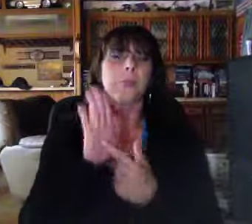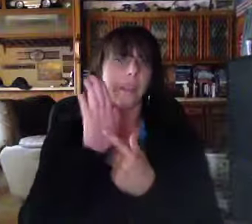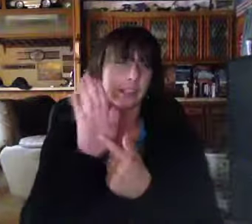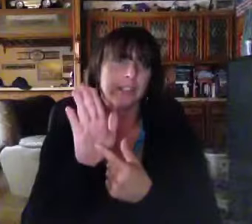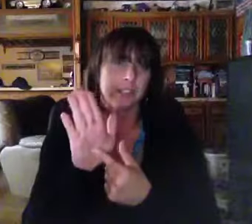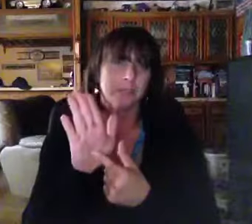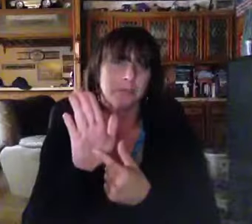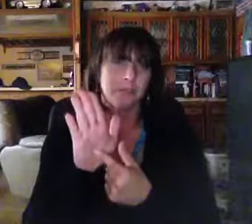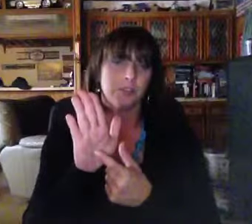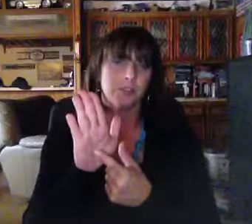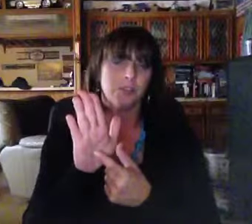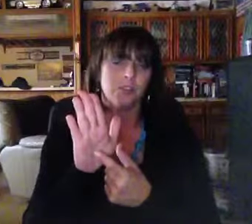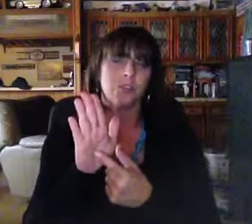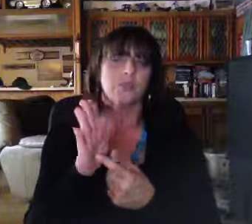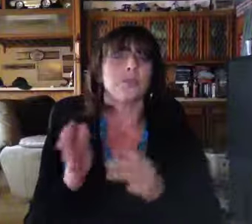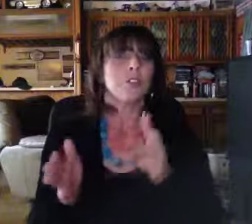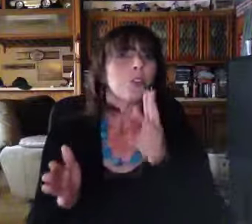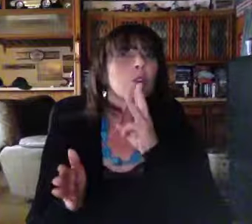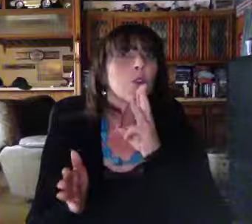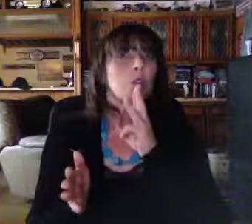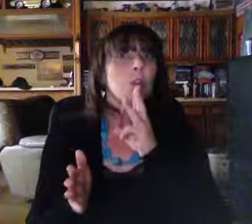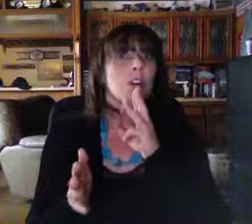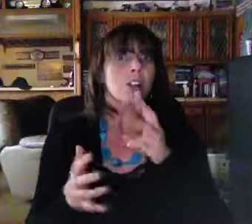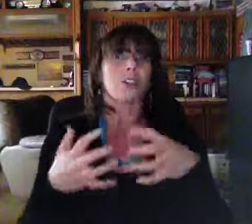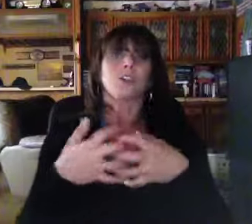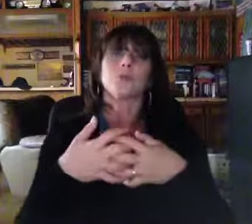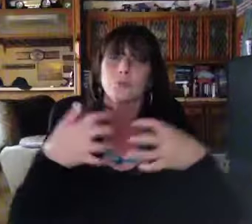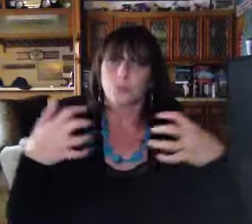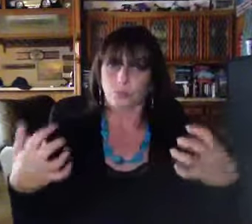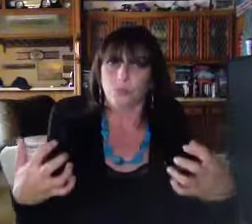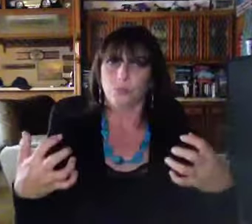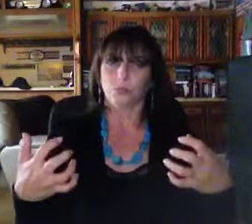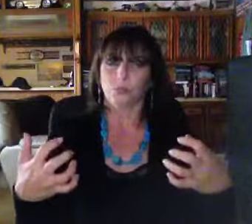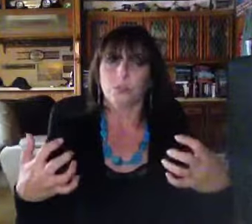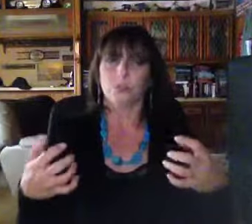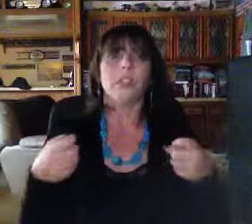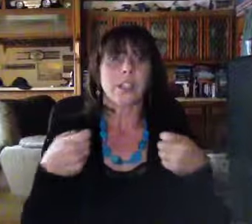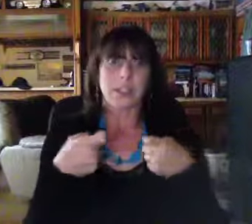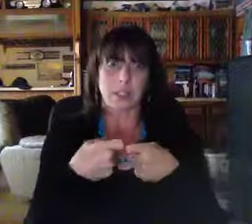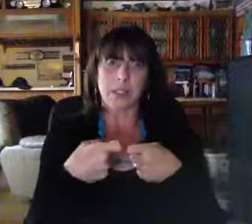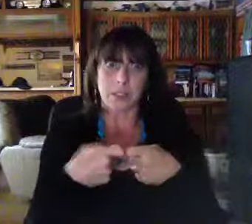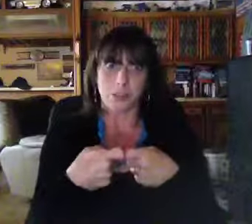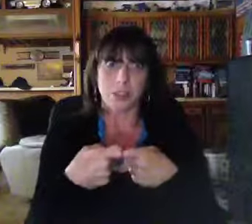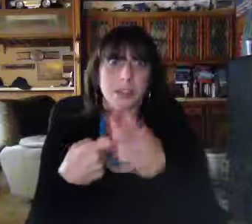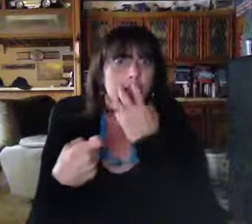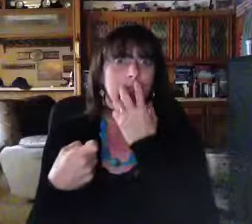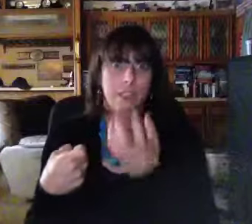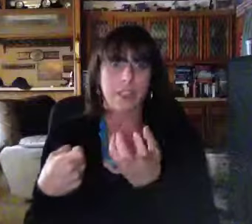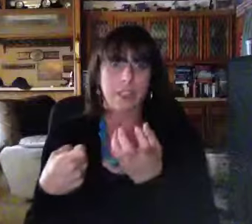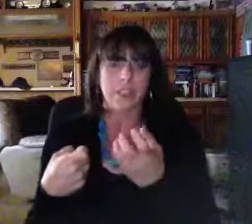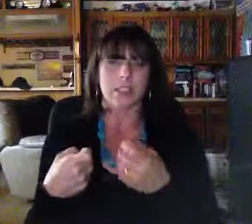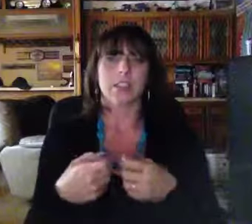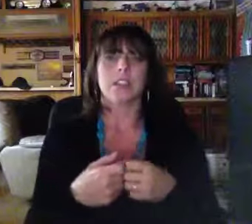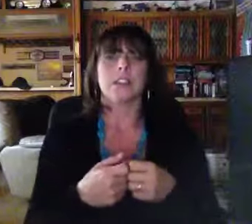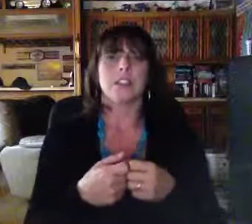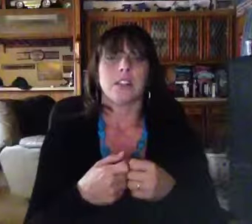Water then can decompose. It takes electricity to do that. Water cannot be decomposed by heating. And we get hydrogen gas and we get oxygen